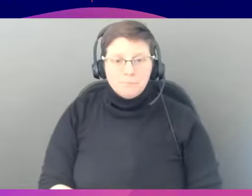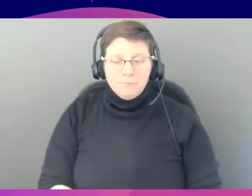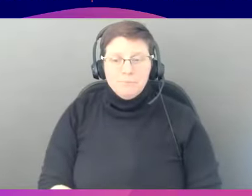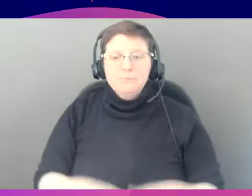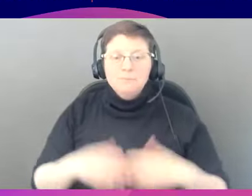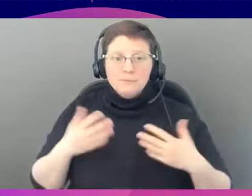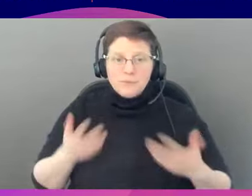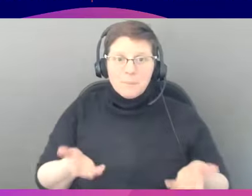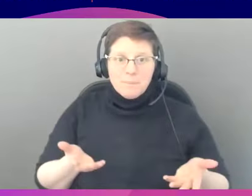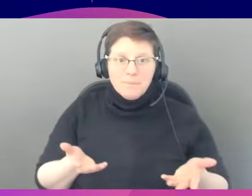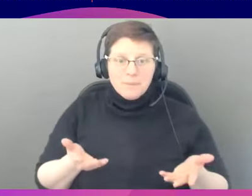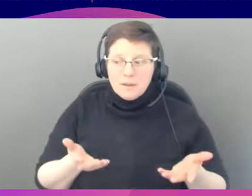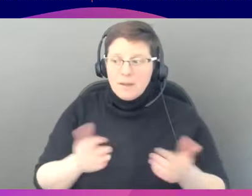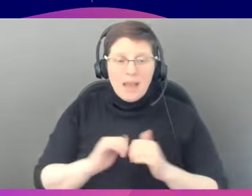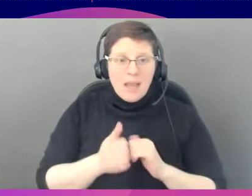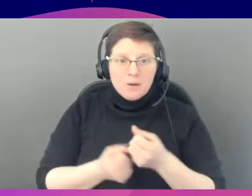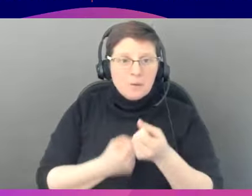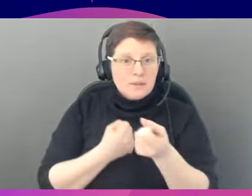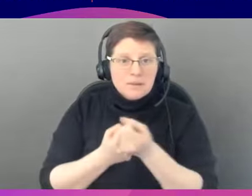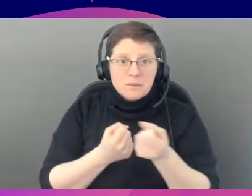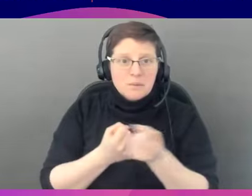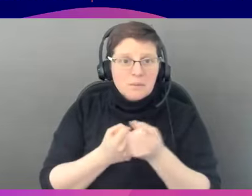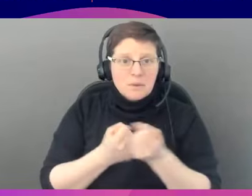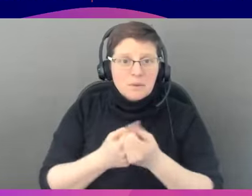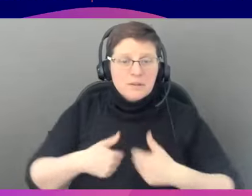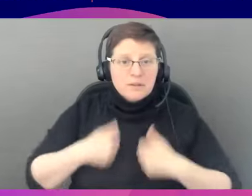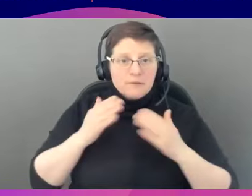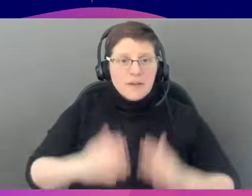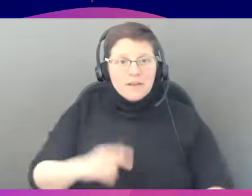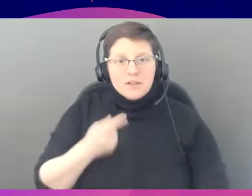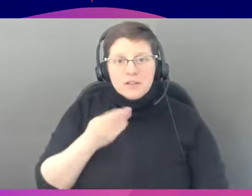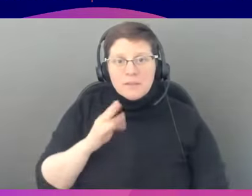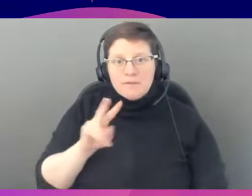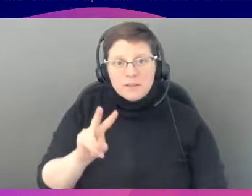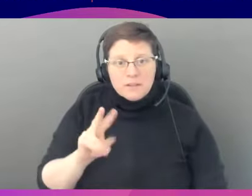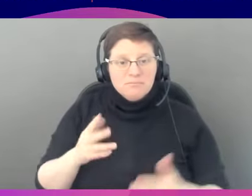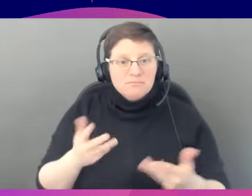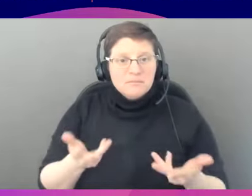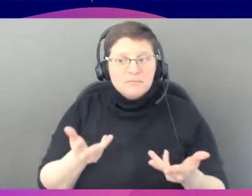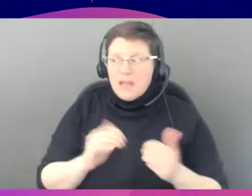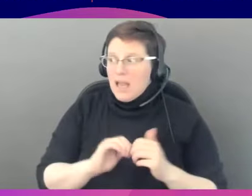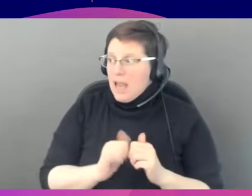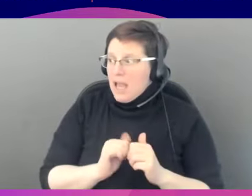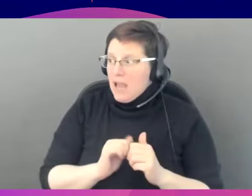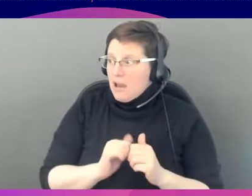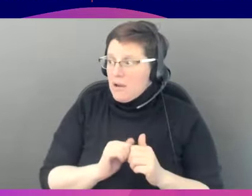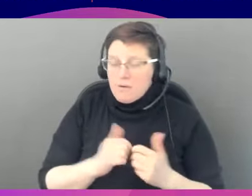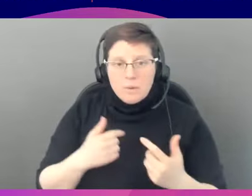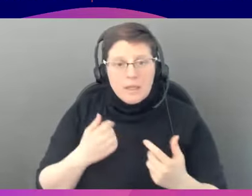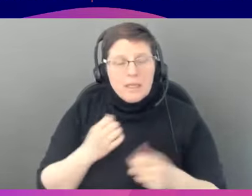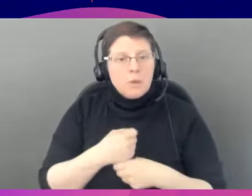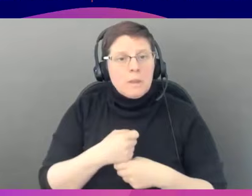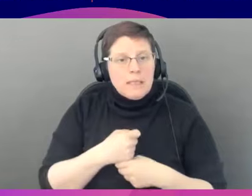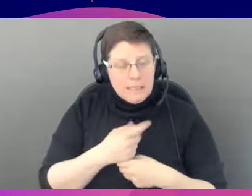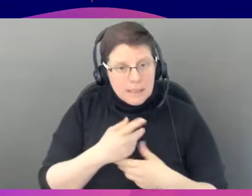So, how do we support survivors of gender-based violence and their animals? How do we actually create solutions that provide support